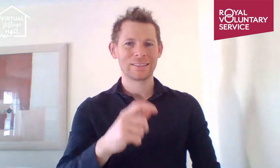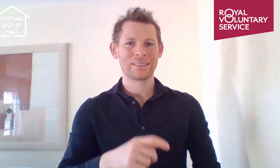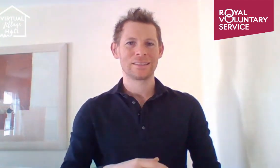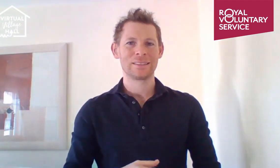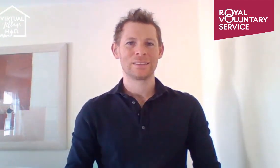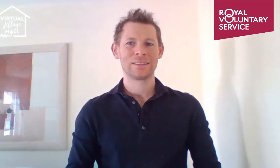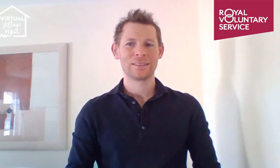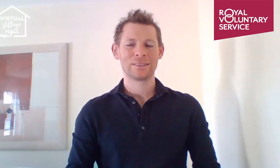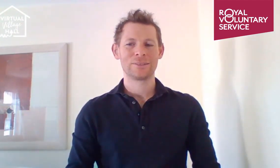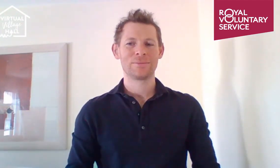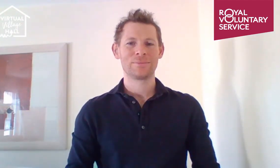and number 10.